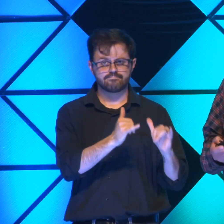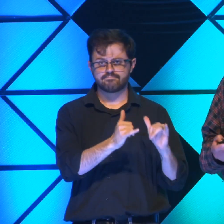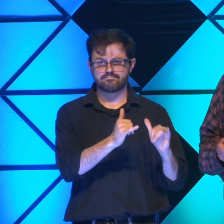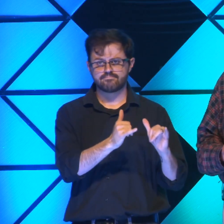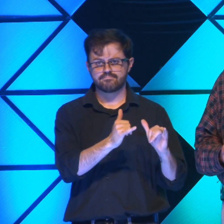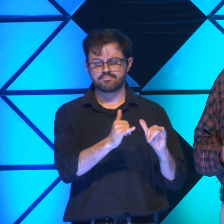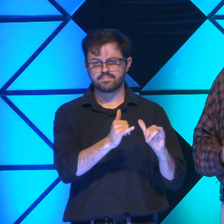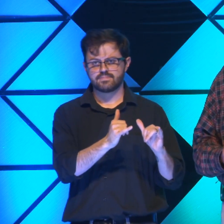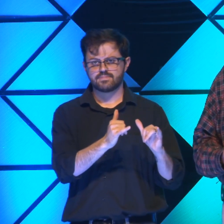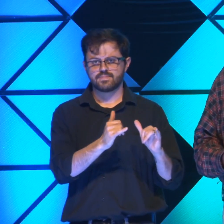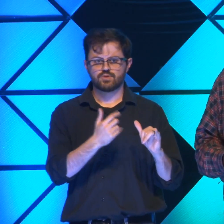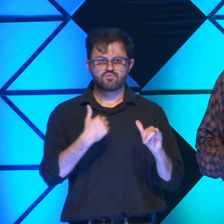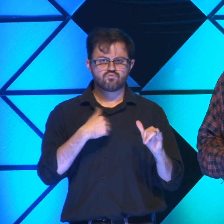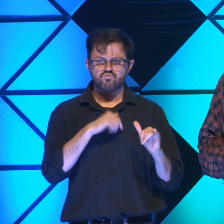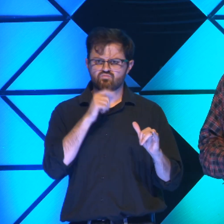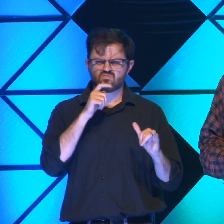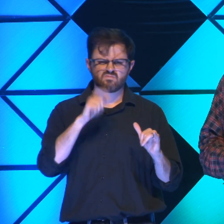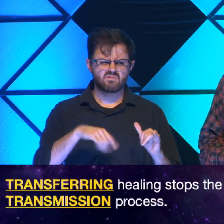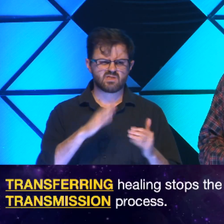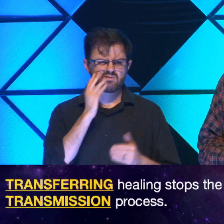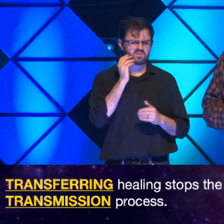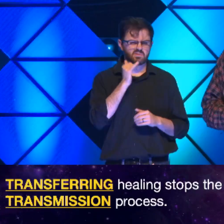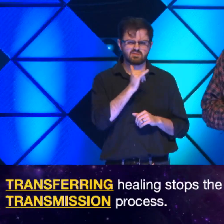don't have to experience in our lives.